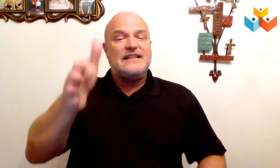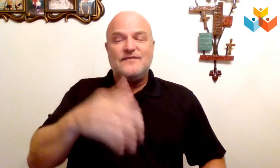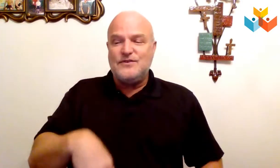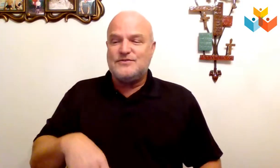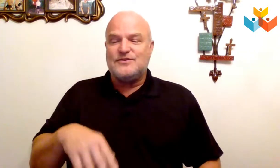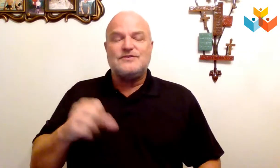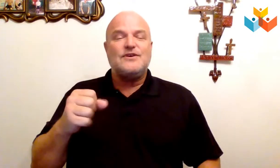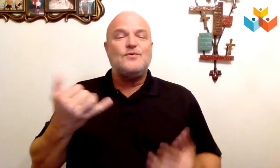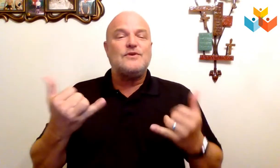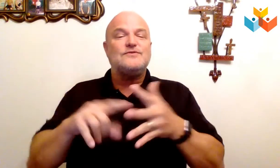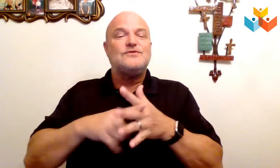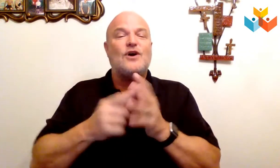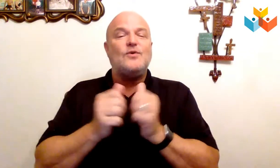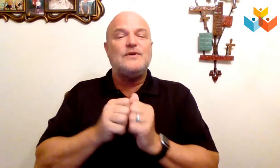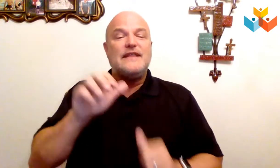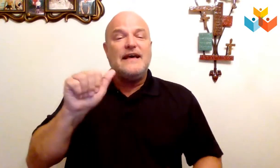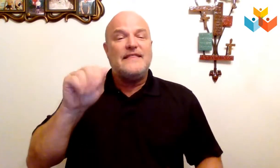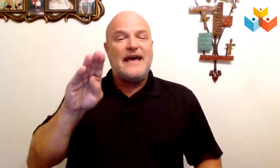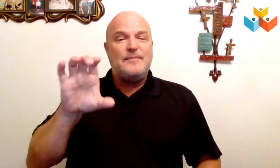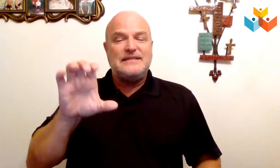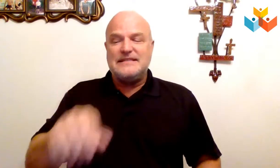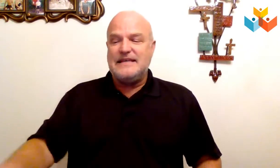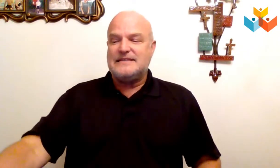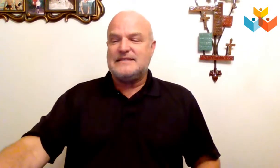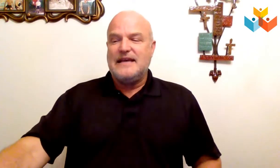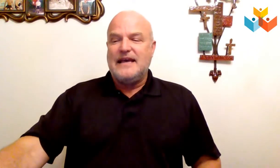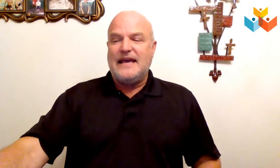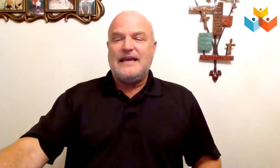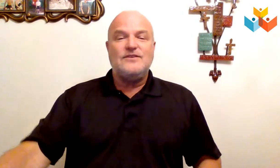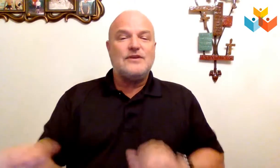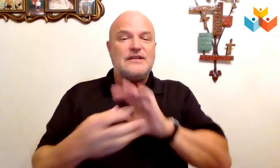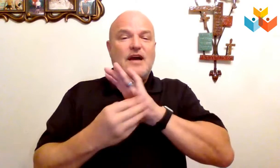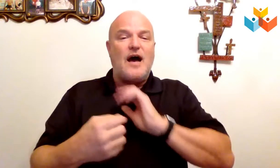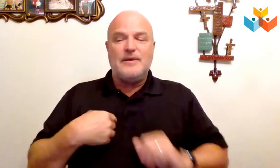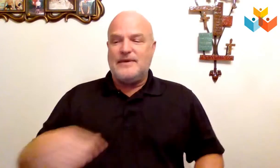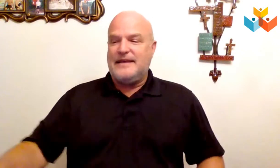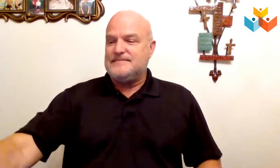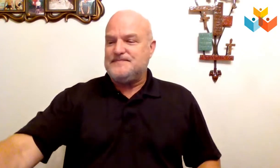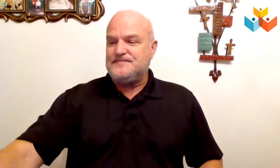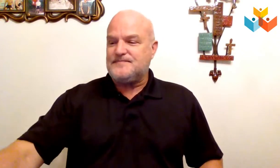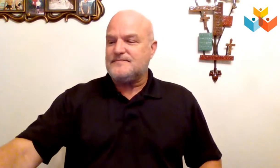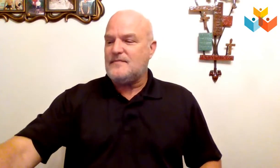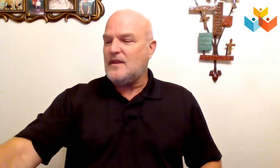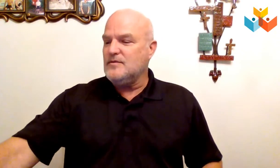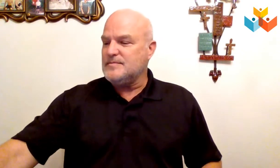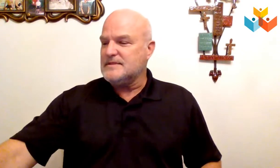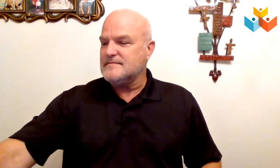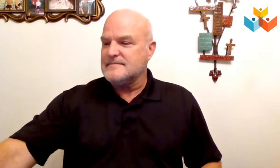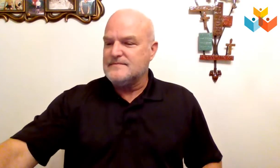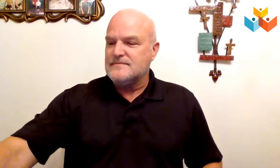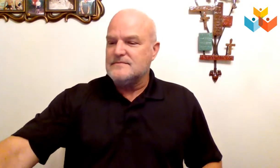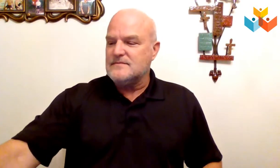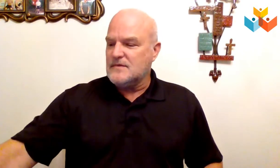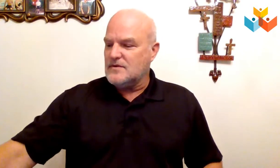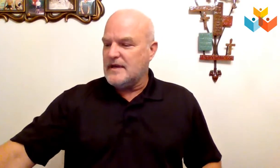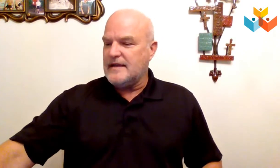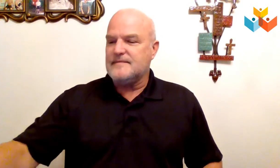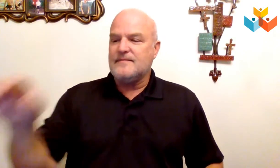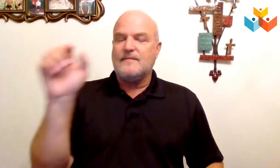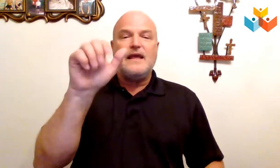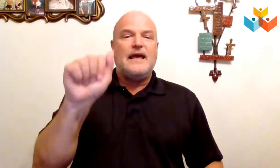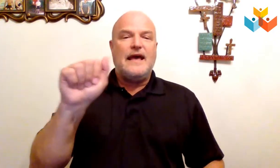review these again in the future. So we're going to start with the ABCs, and you can copy me.